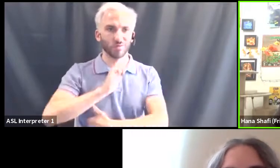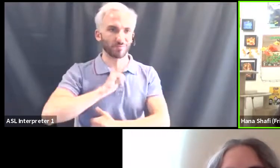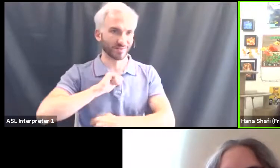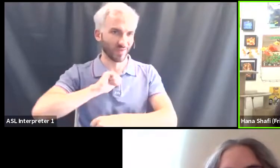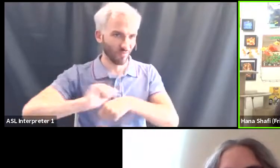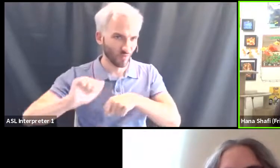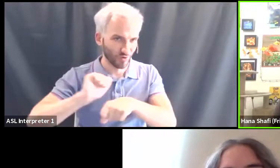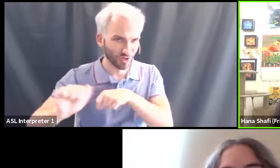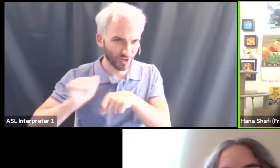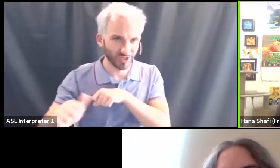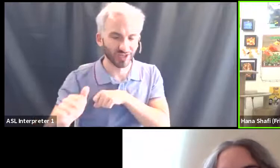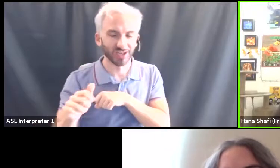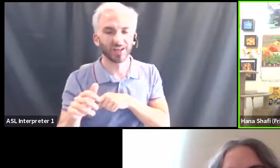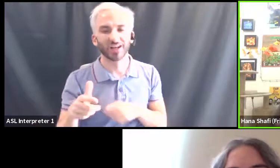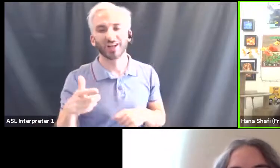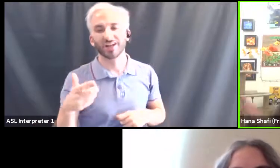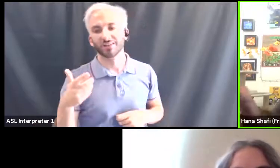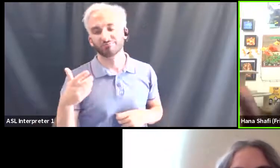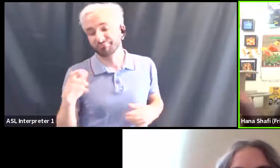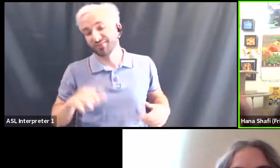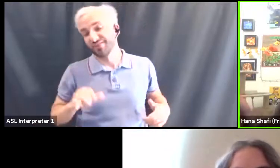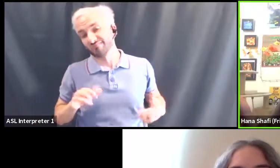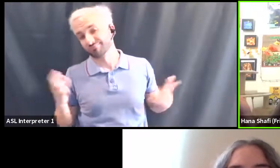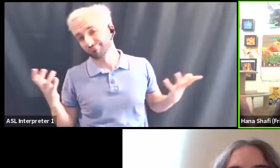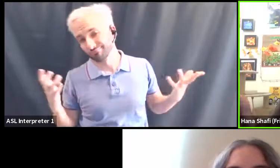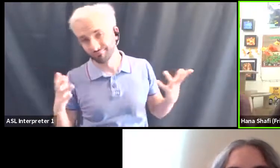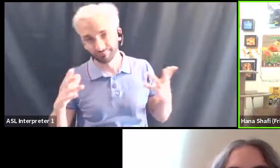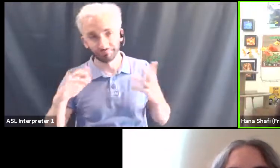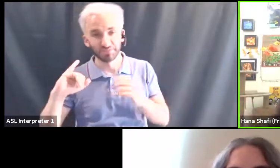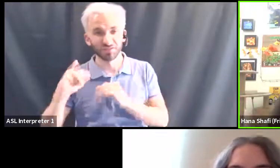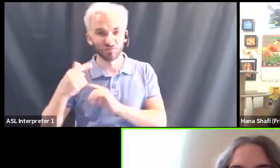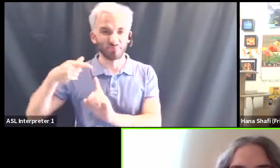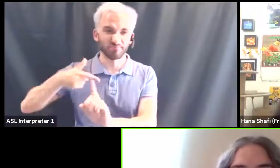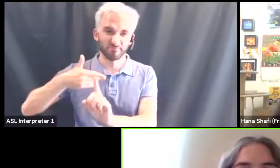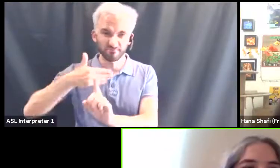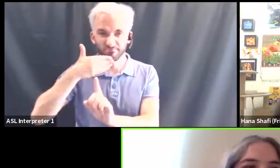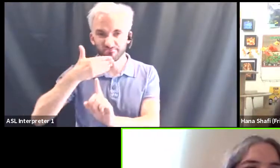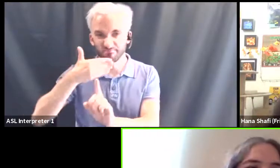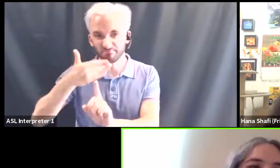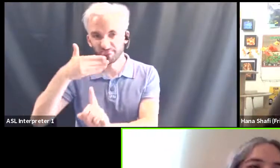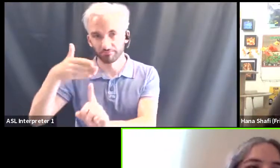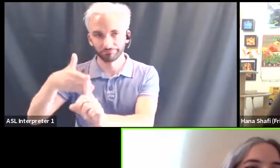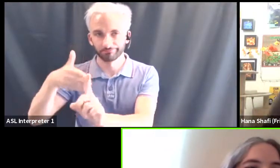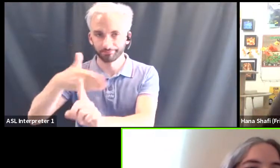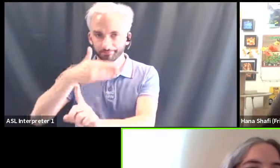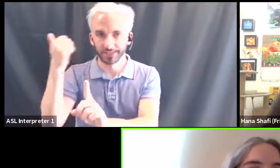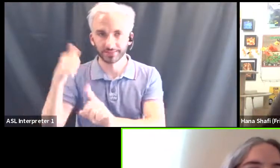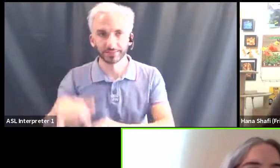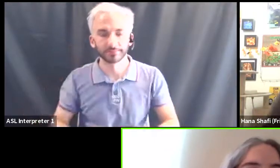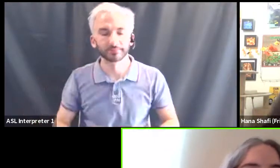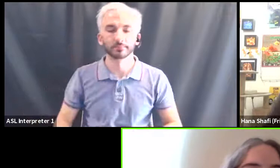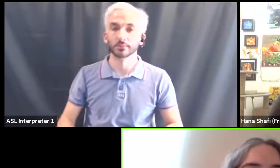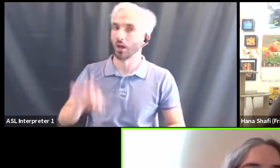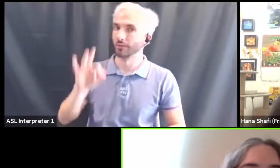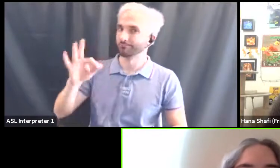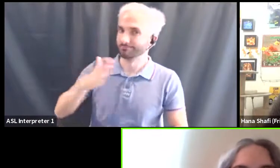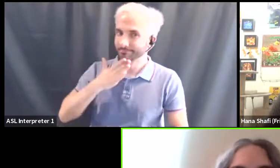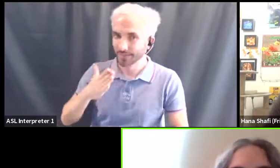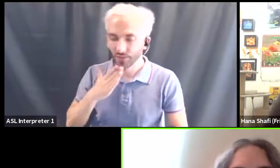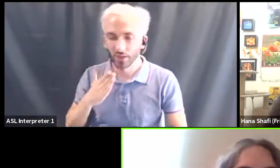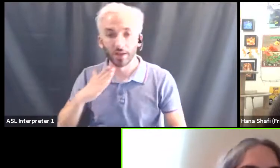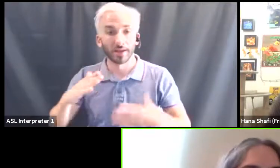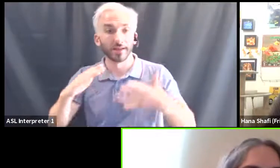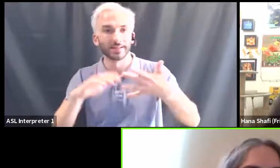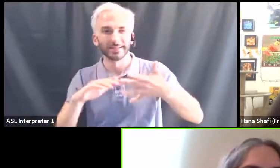do anything. But that's basically where you can find it, is on my Instagram. Okay, awesome. Thank you. And so we have a